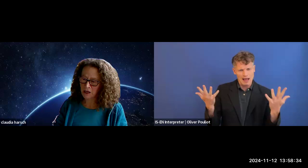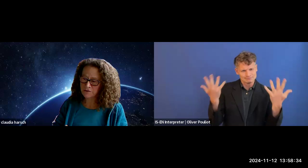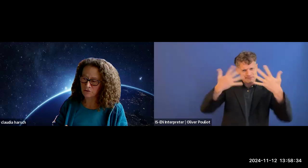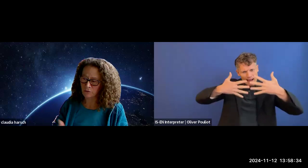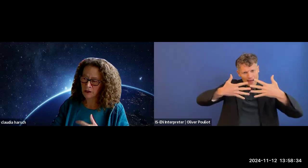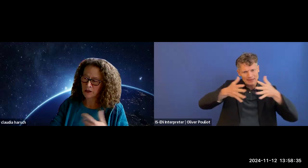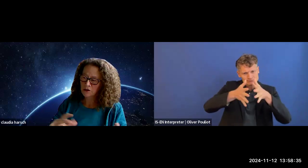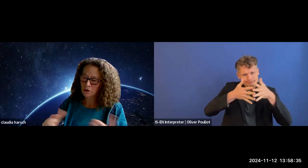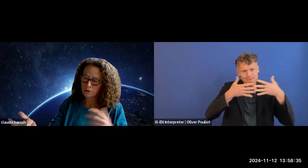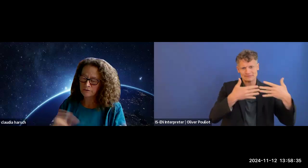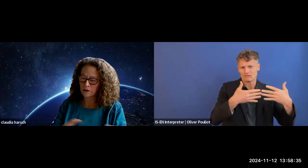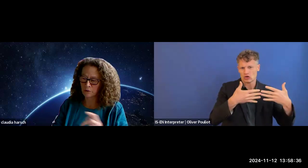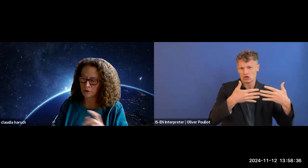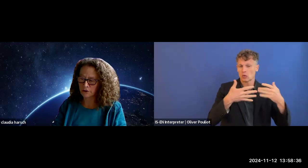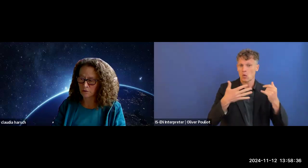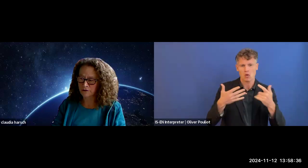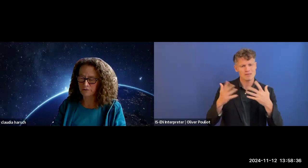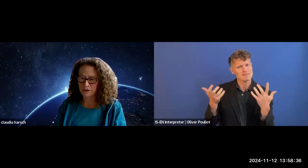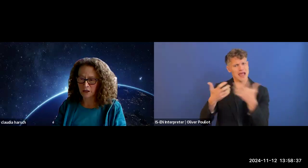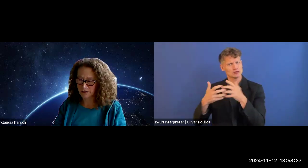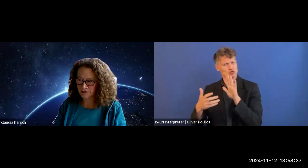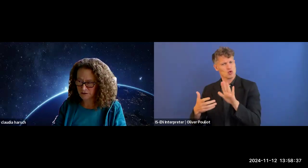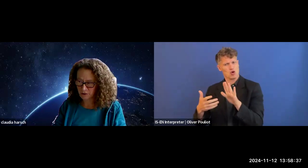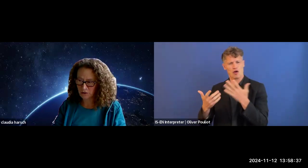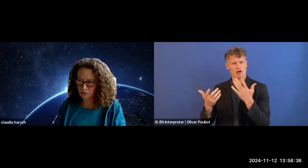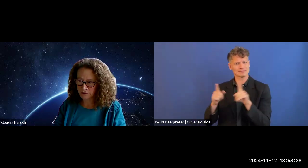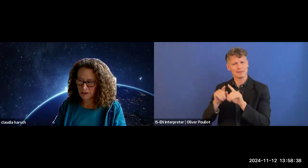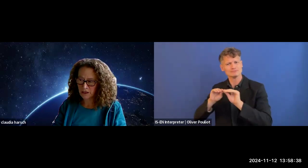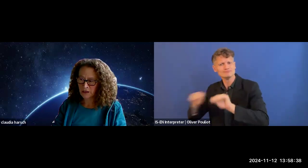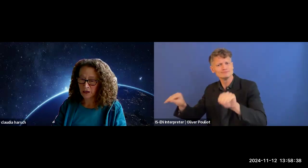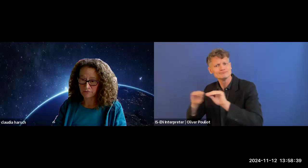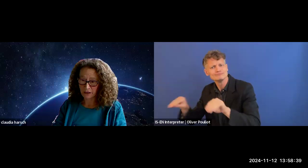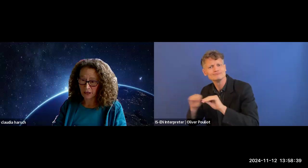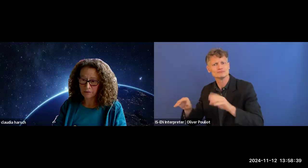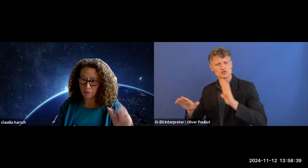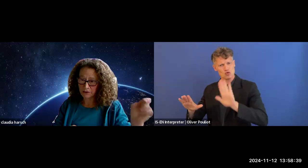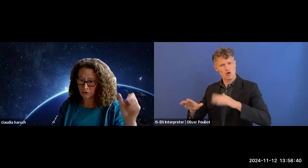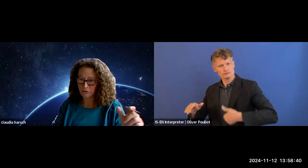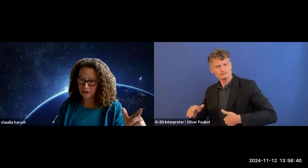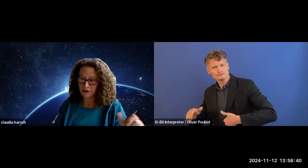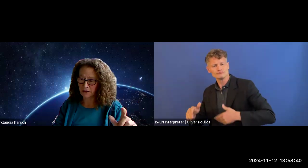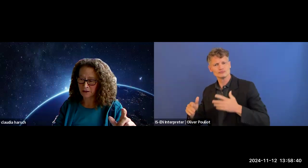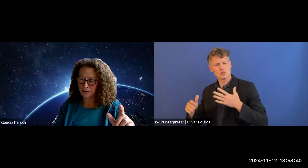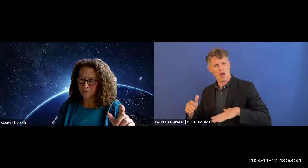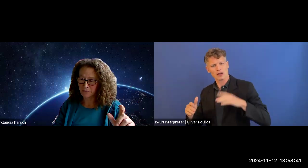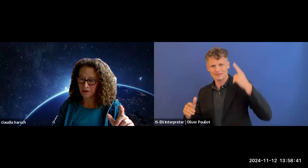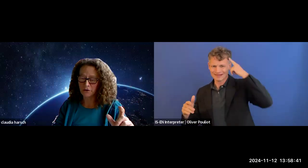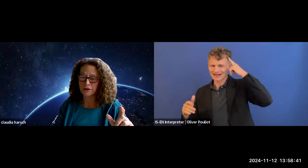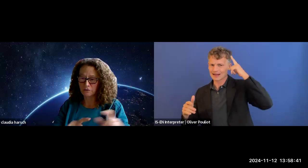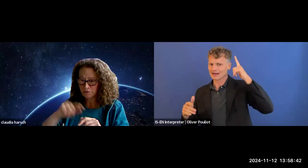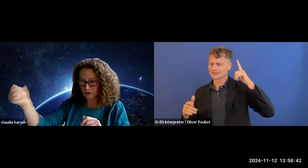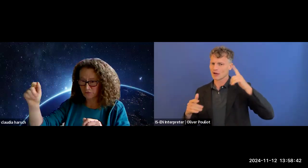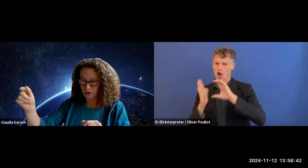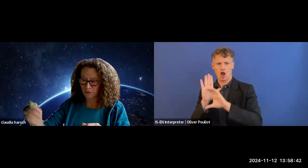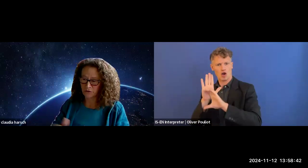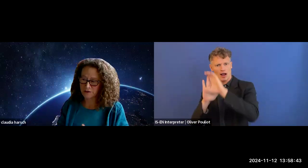happening in the classroom. Co-develop learning goals, curricula, and assessment goals. Have in mind your curricula and the